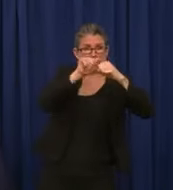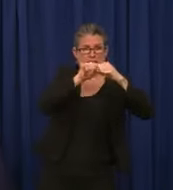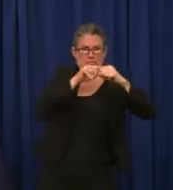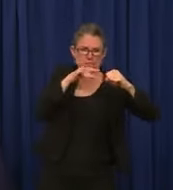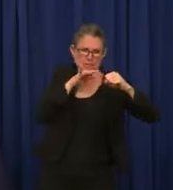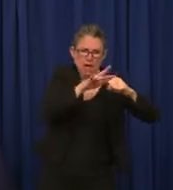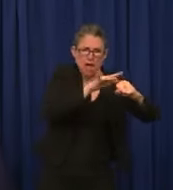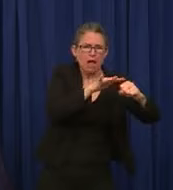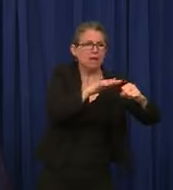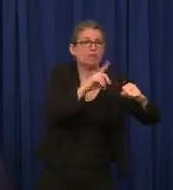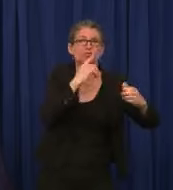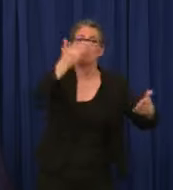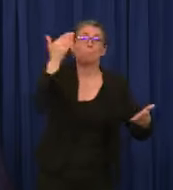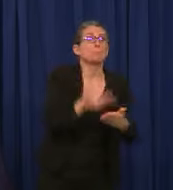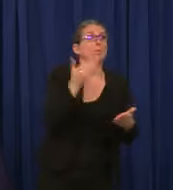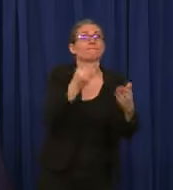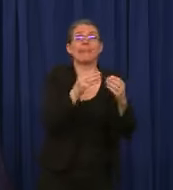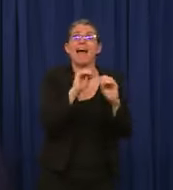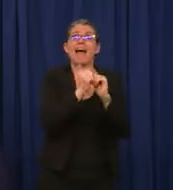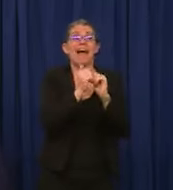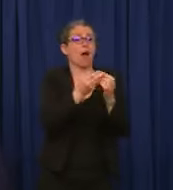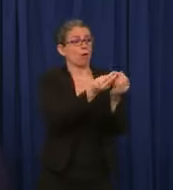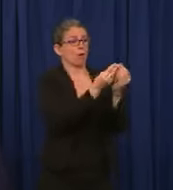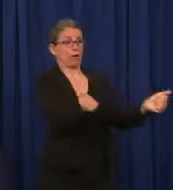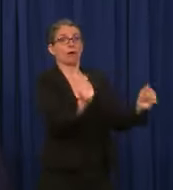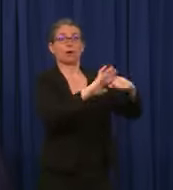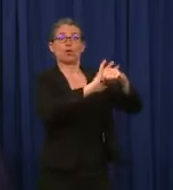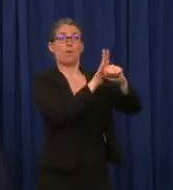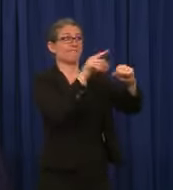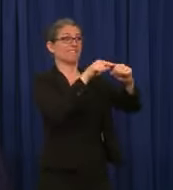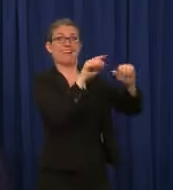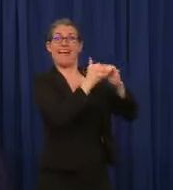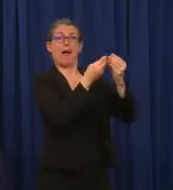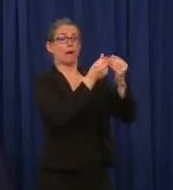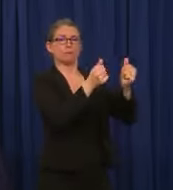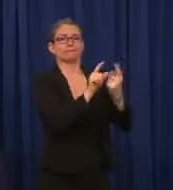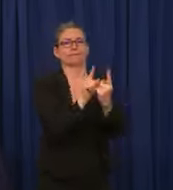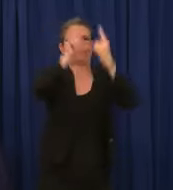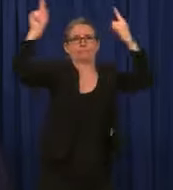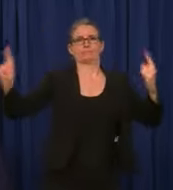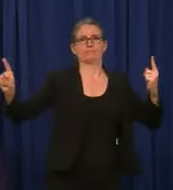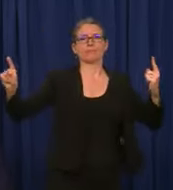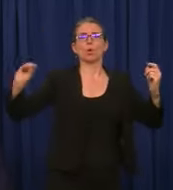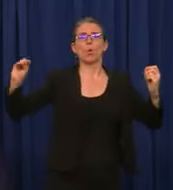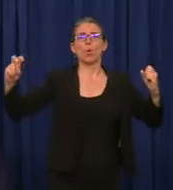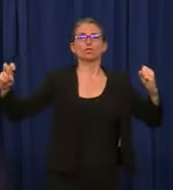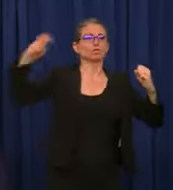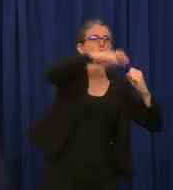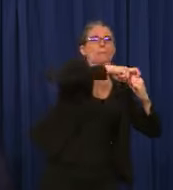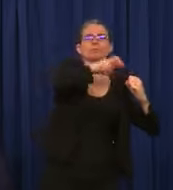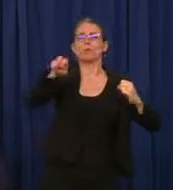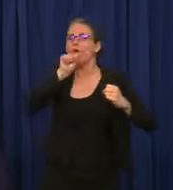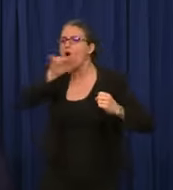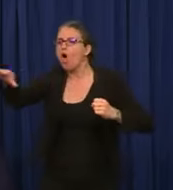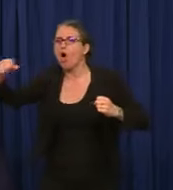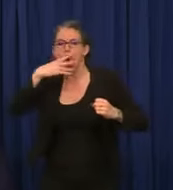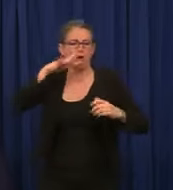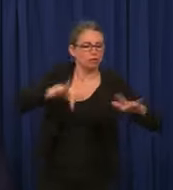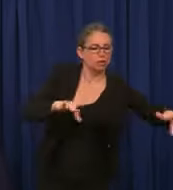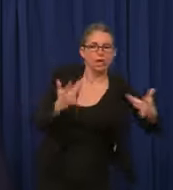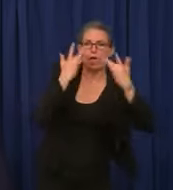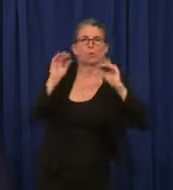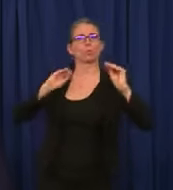to interrupt the virus's natural transmission. What I can also assure you is that our team of epidemiologists